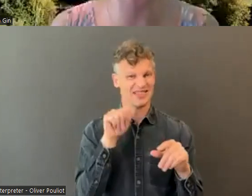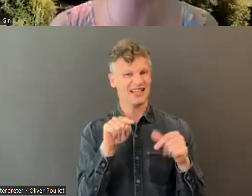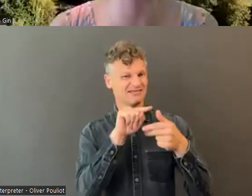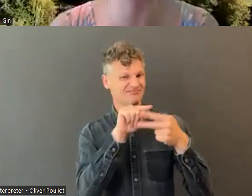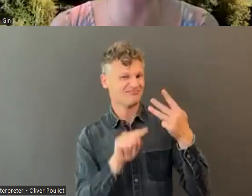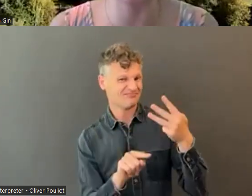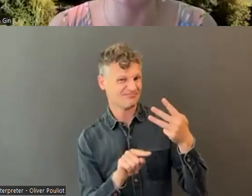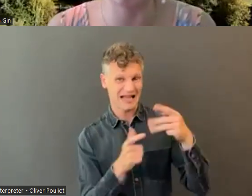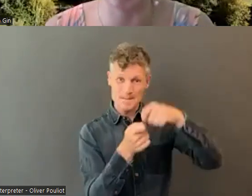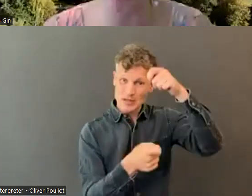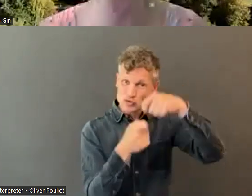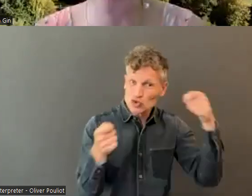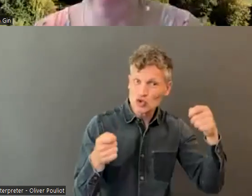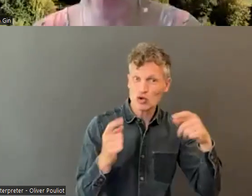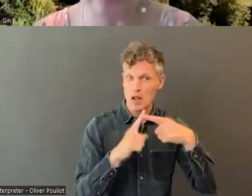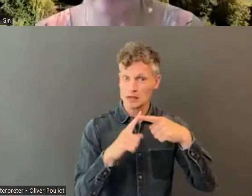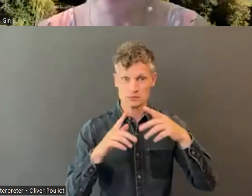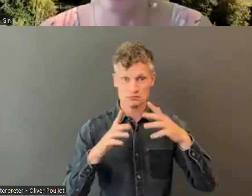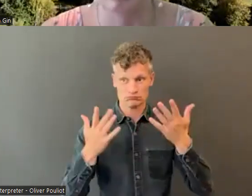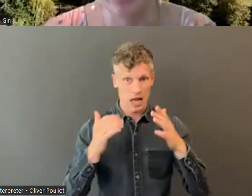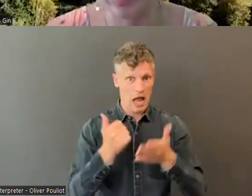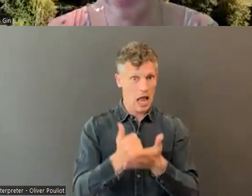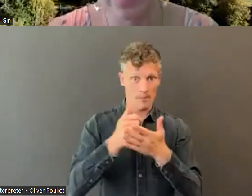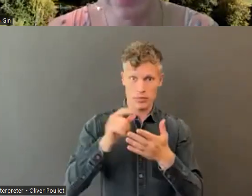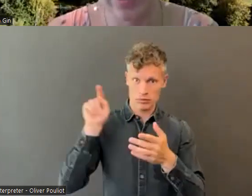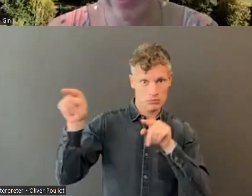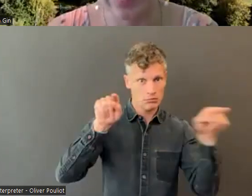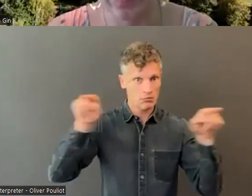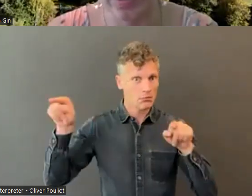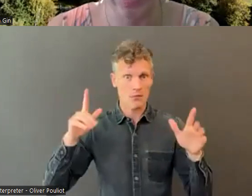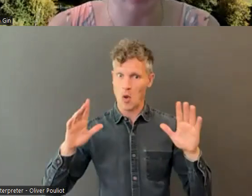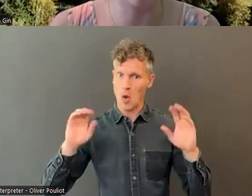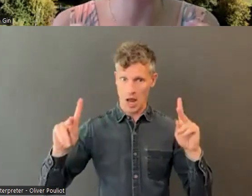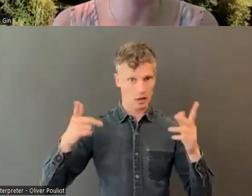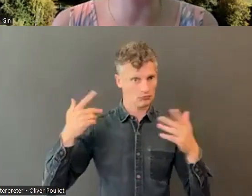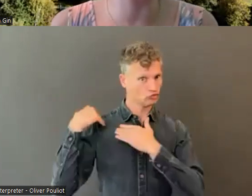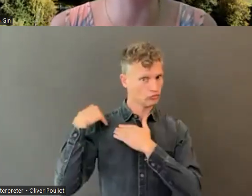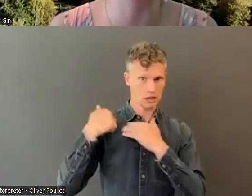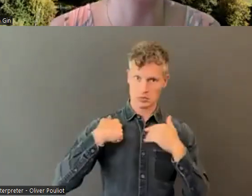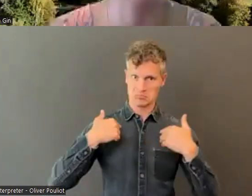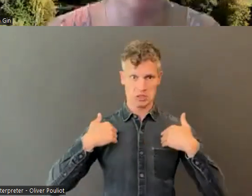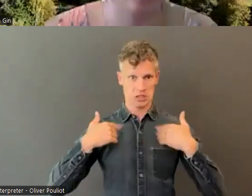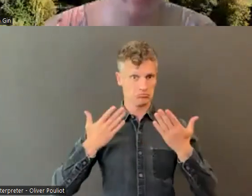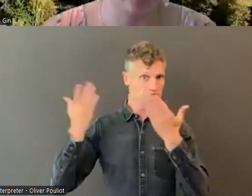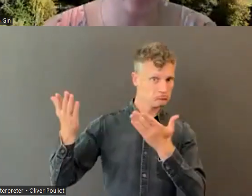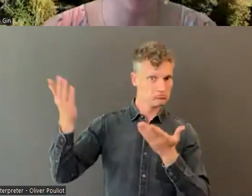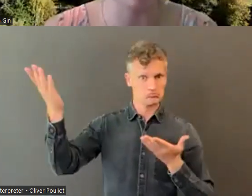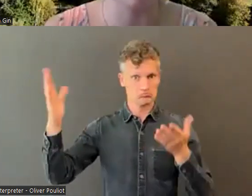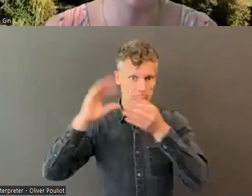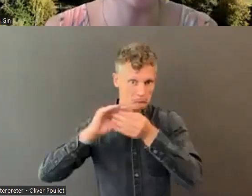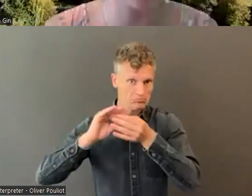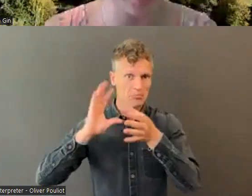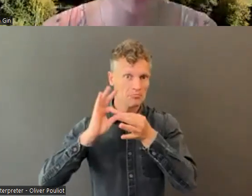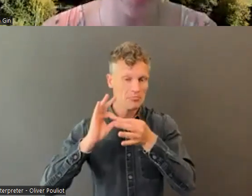be accountable to each other and how we're progressing in this area. In terms of how to identify, let's say, the relevant goods or services, our approach has